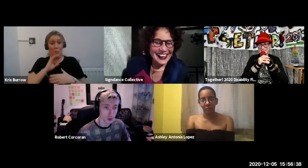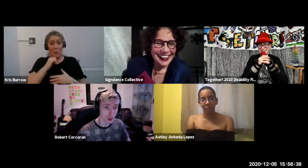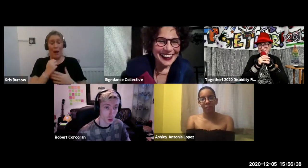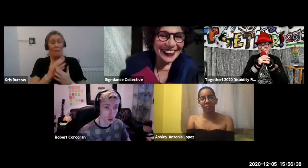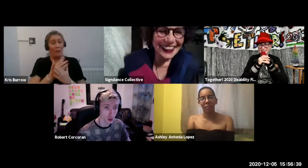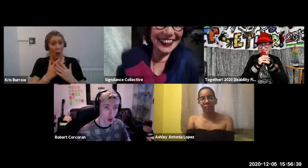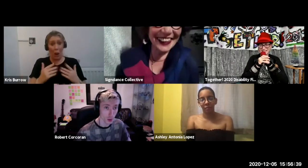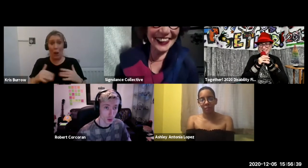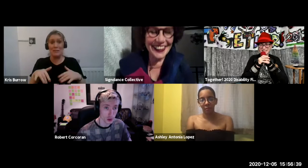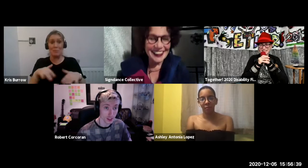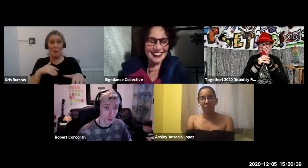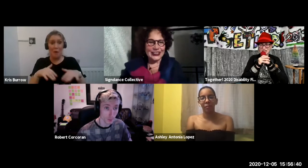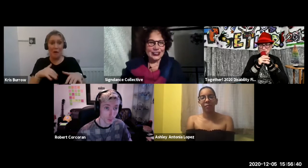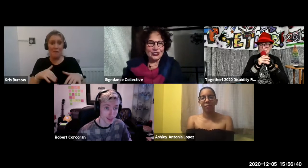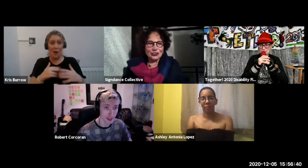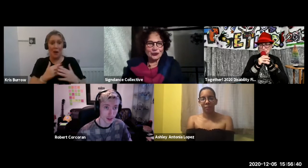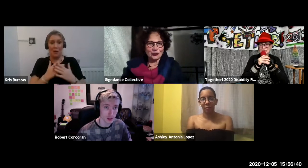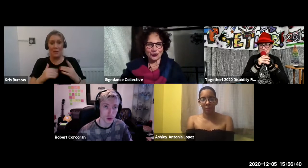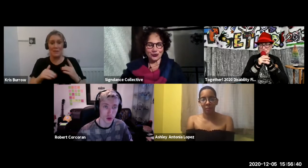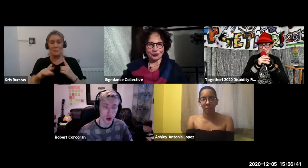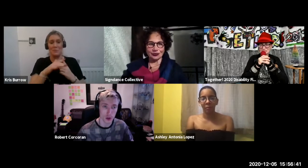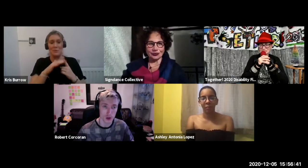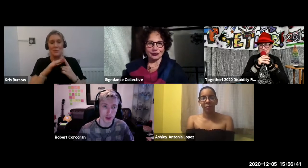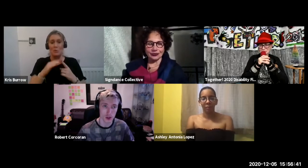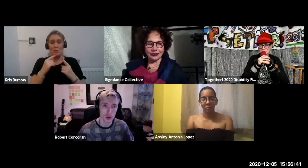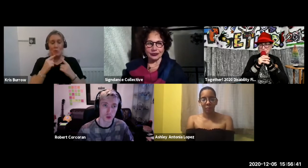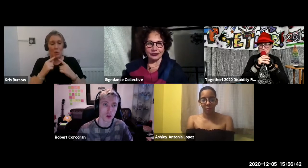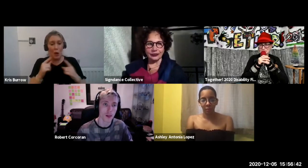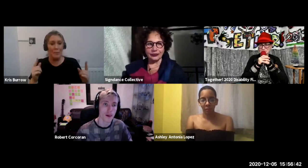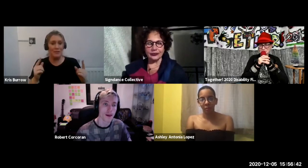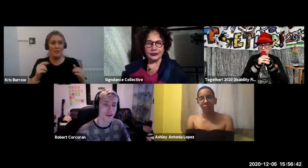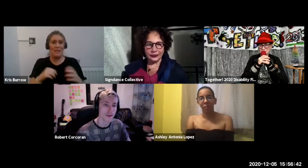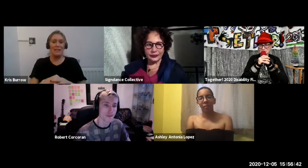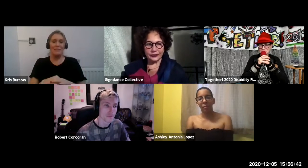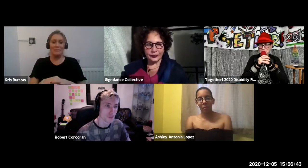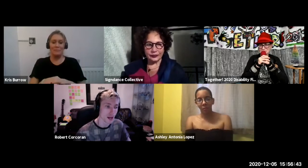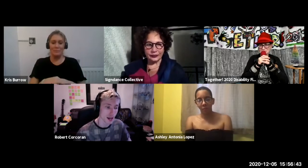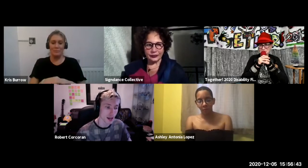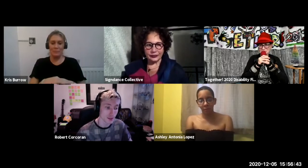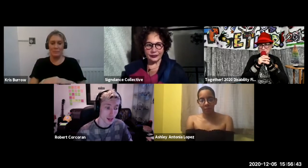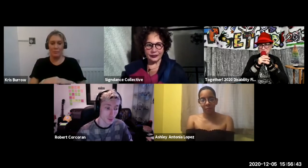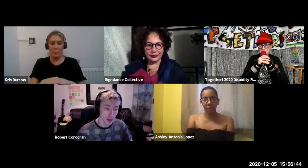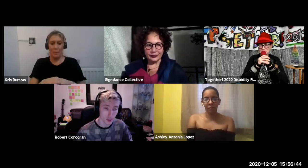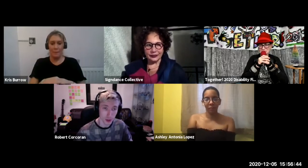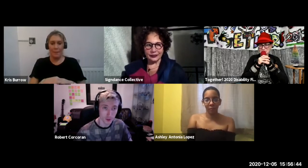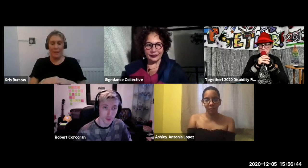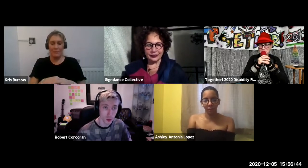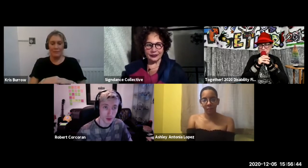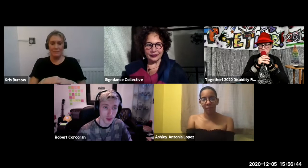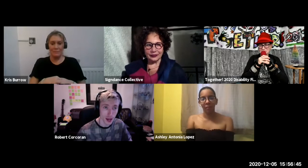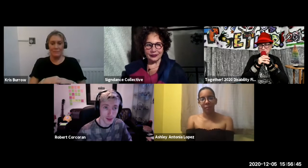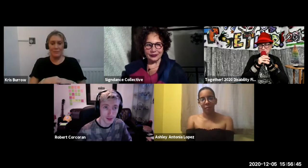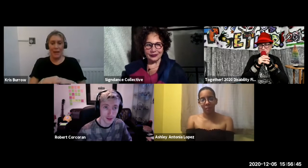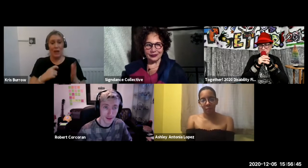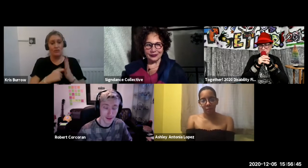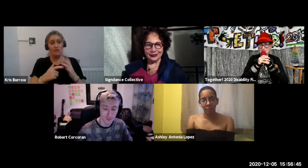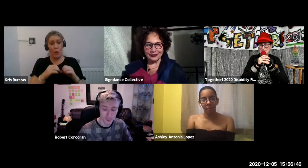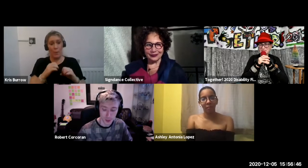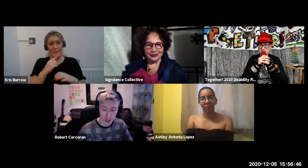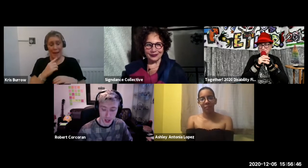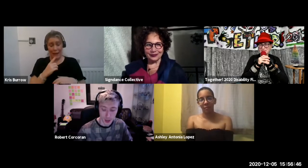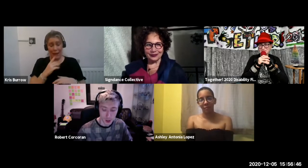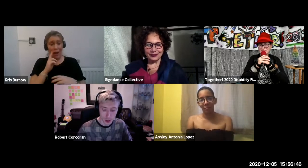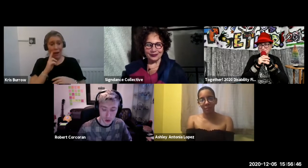more social commentary, at least more biting social commentary than usual. And I'm looking forward to that.